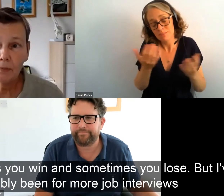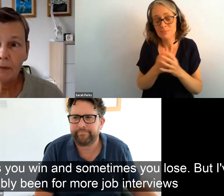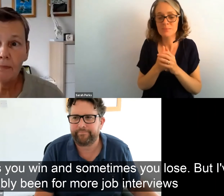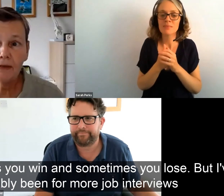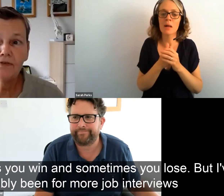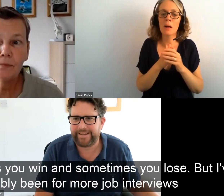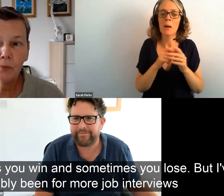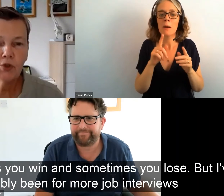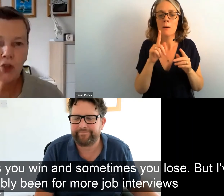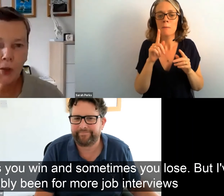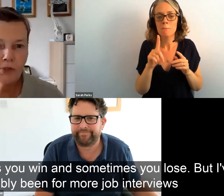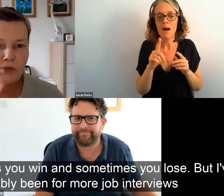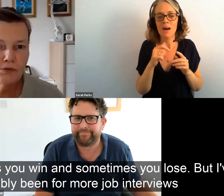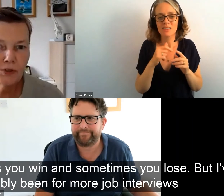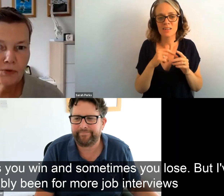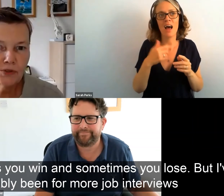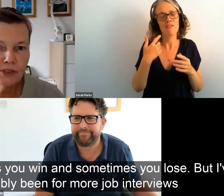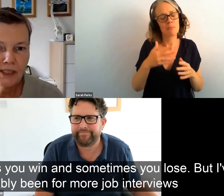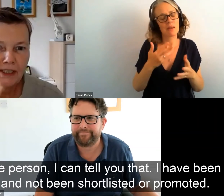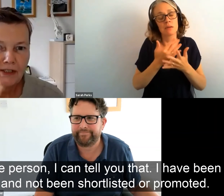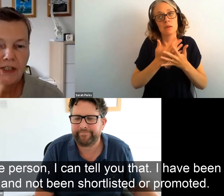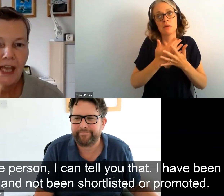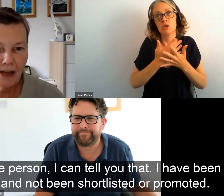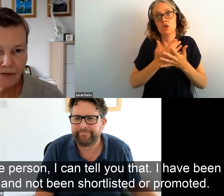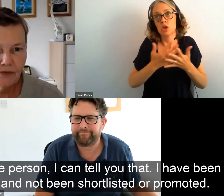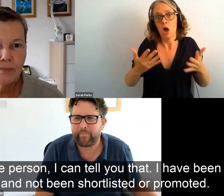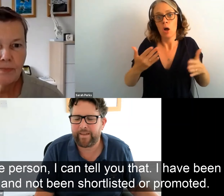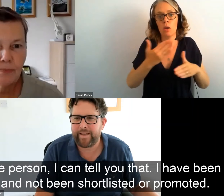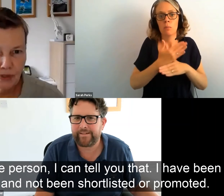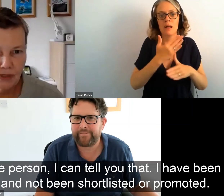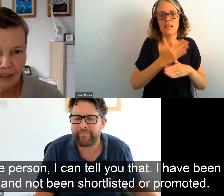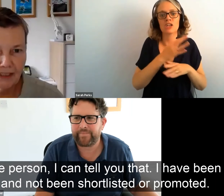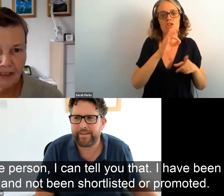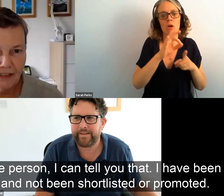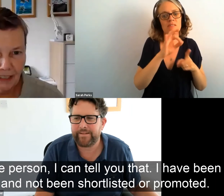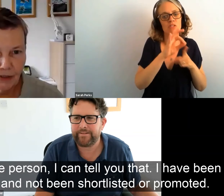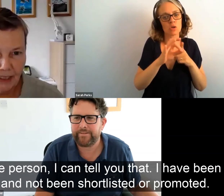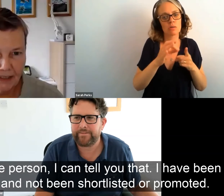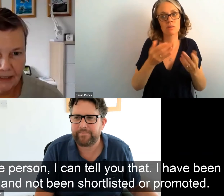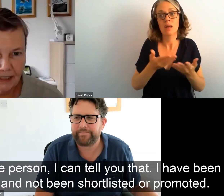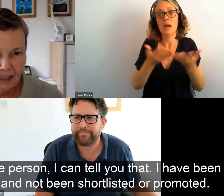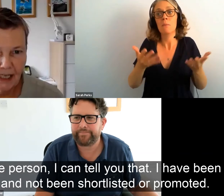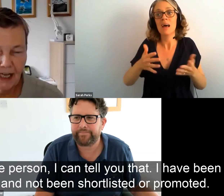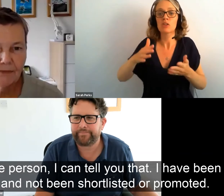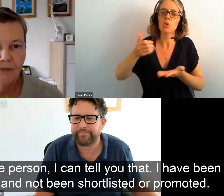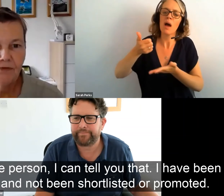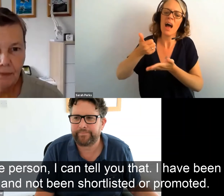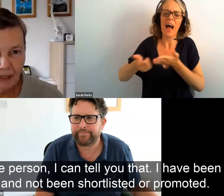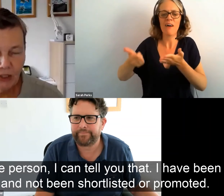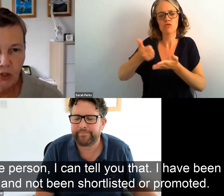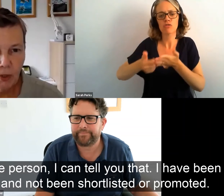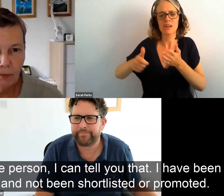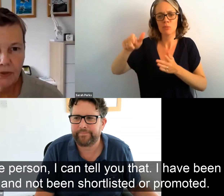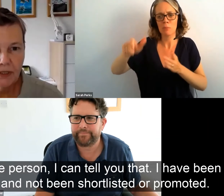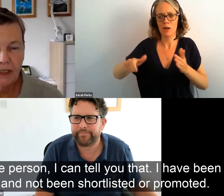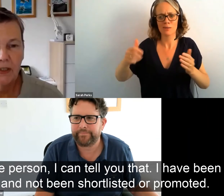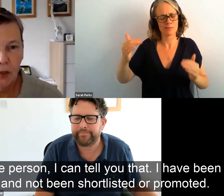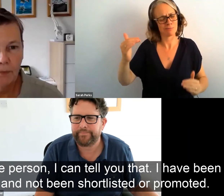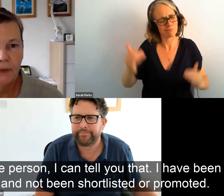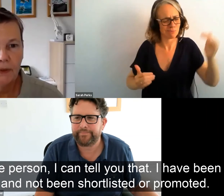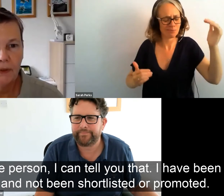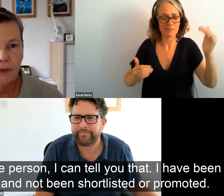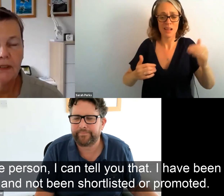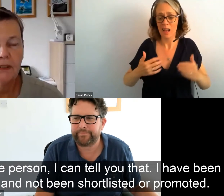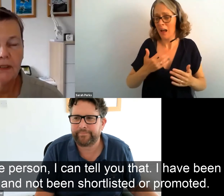have probably been for more job interviews than the average person, I can tell you that. I've been for many jobs and